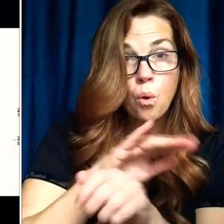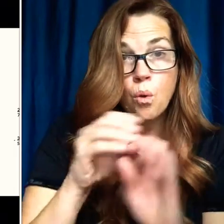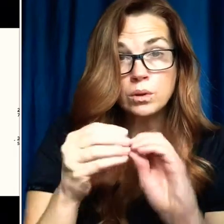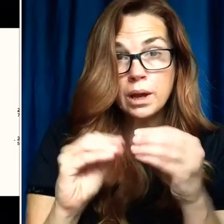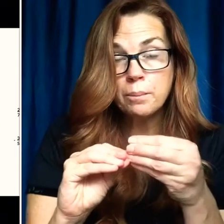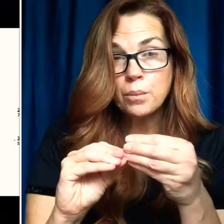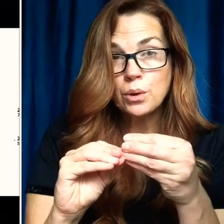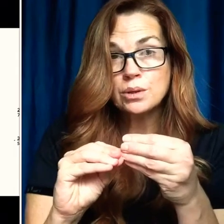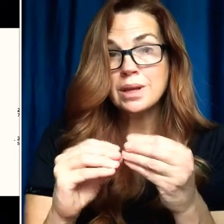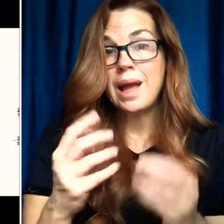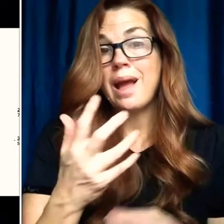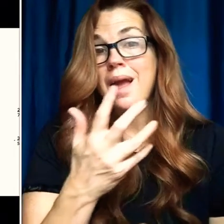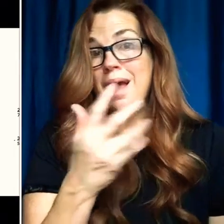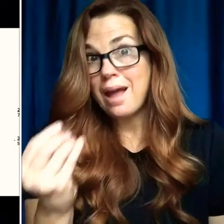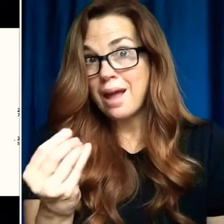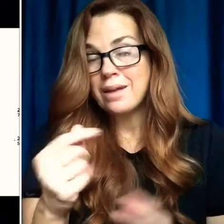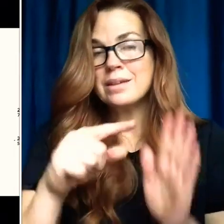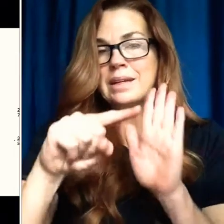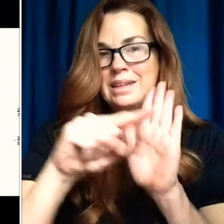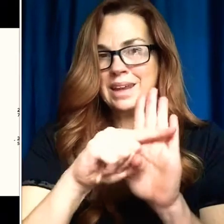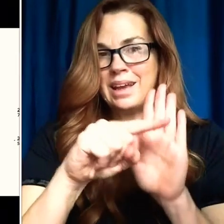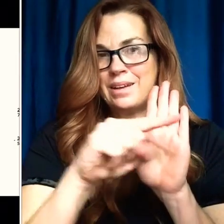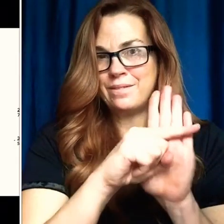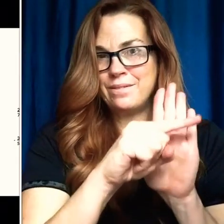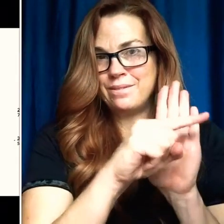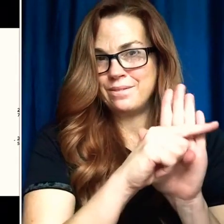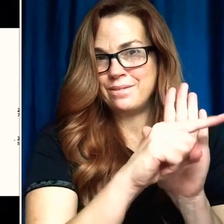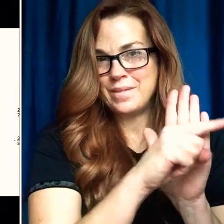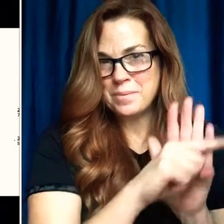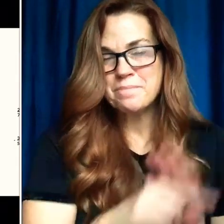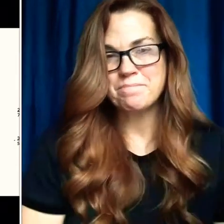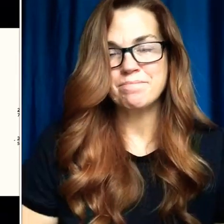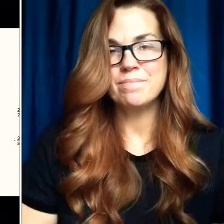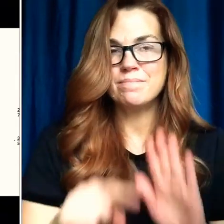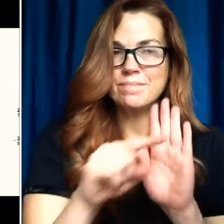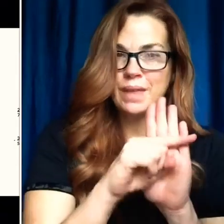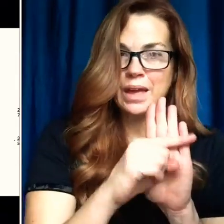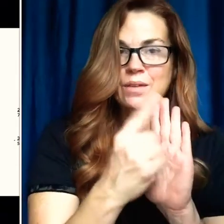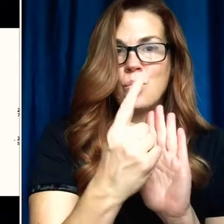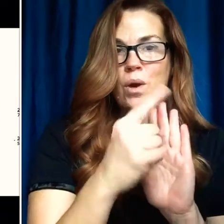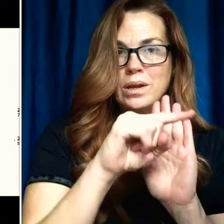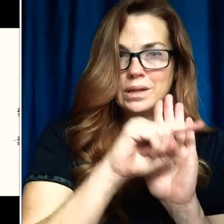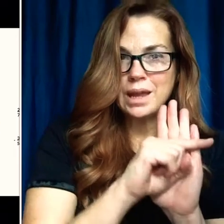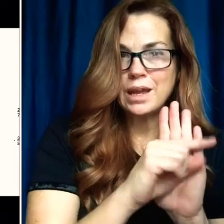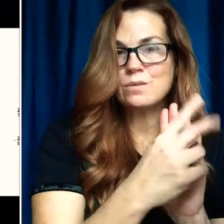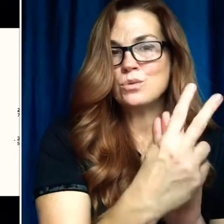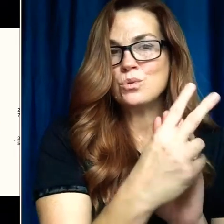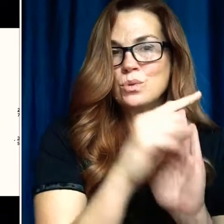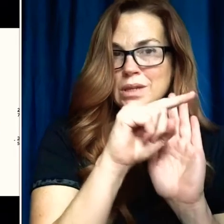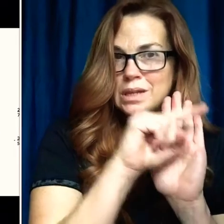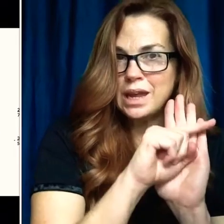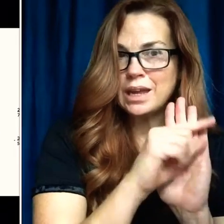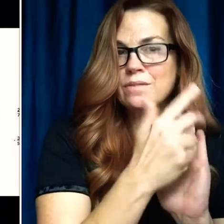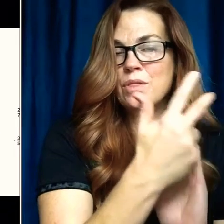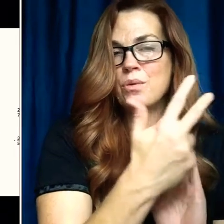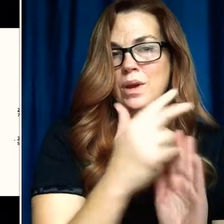4, well then I can also count -1, -2, -3, -4, all of their opposites. So this is where we begin to